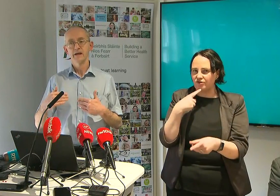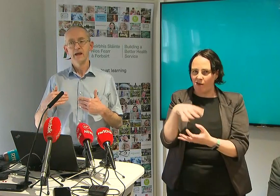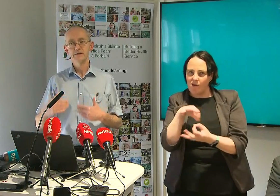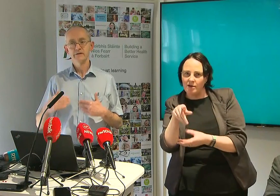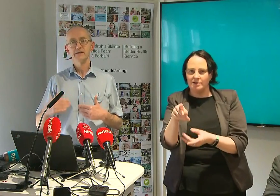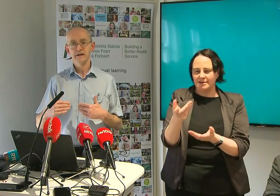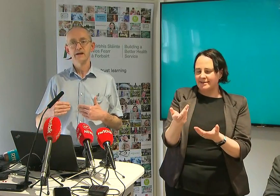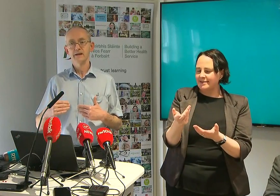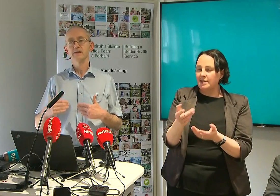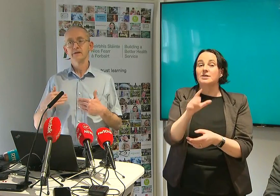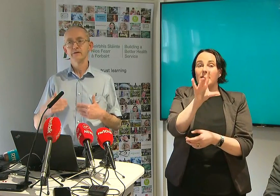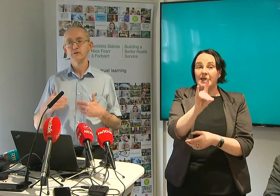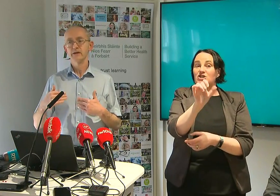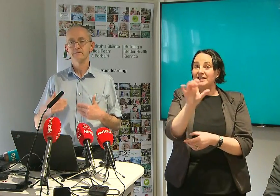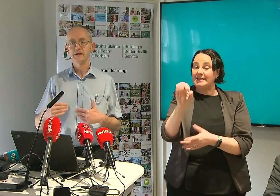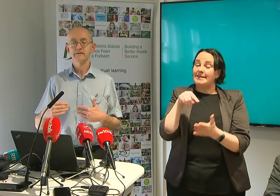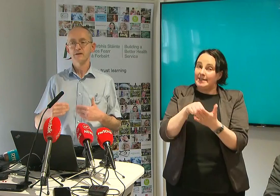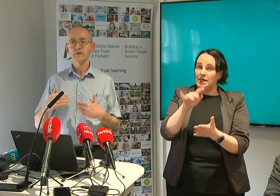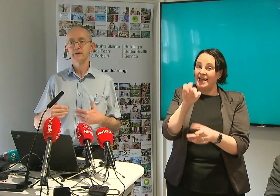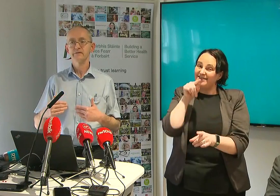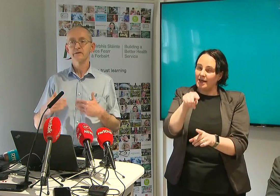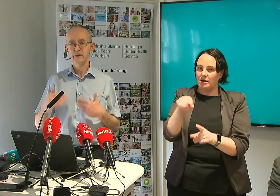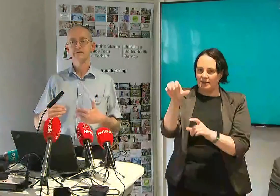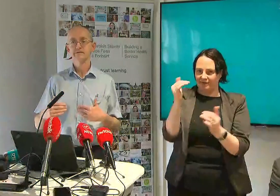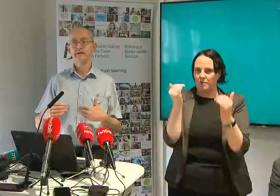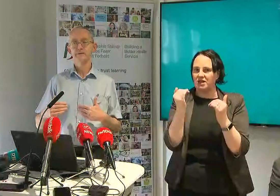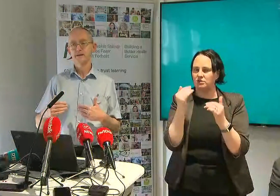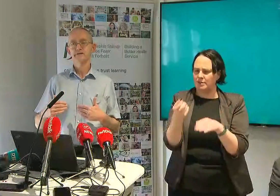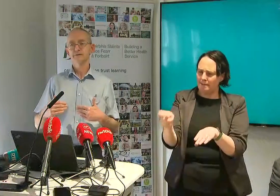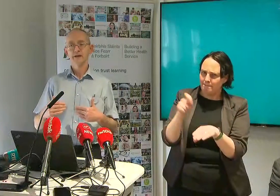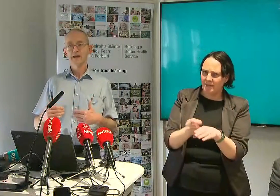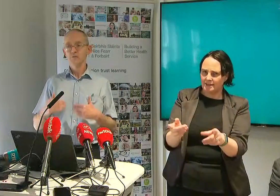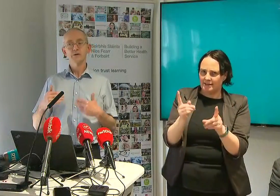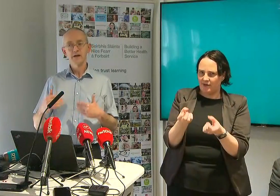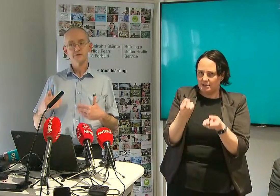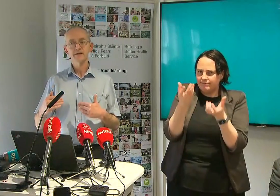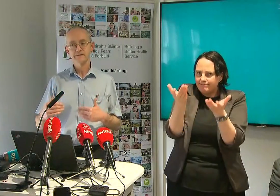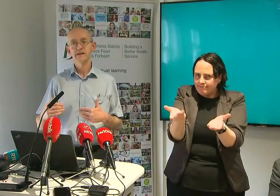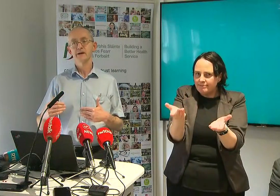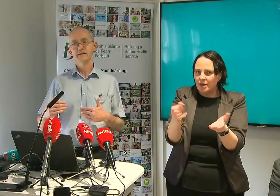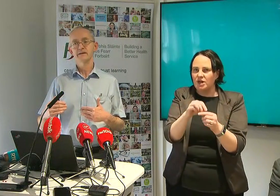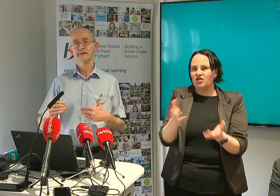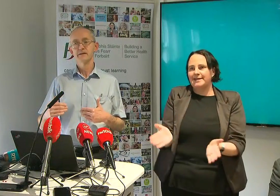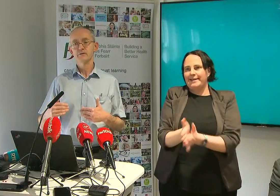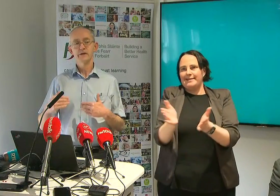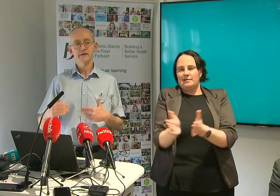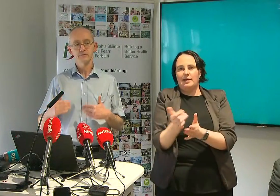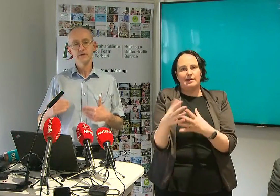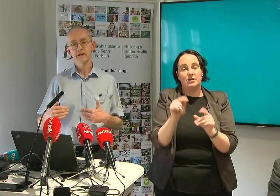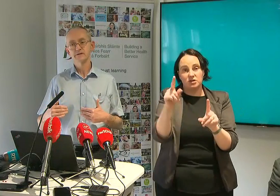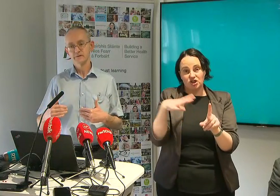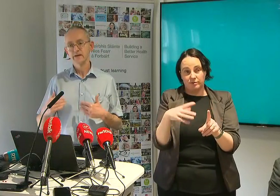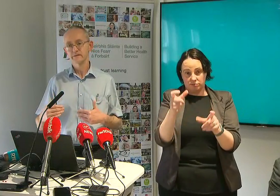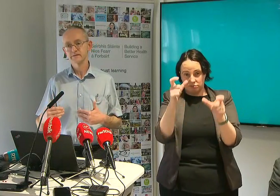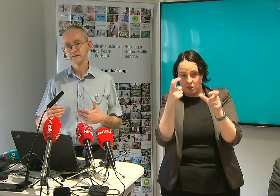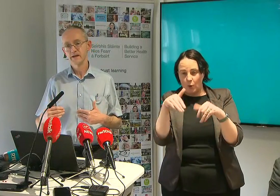think HSE.ie is giving you the advice that we believe is the best advice we can give you, and we're not trying to sell you anything. So be careful where